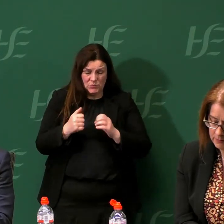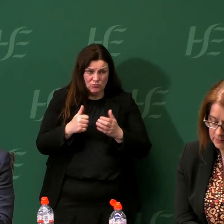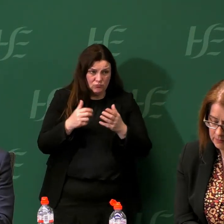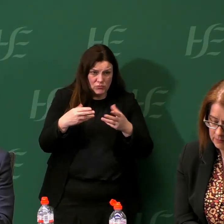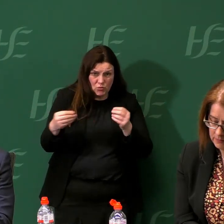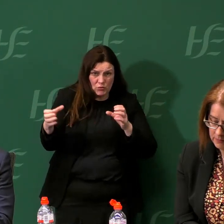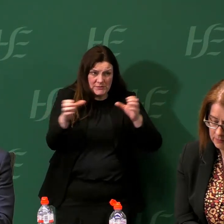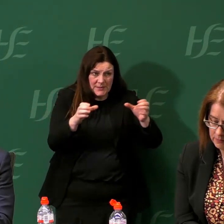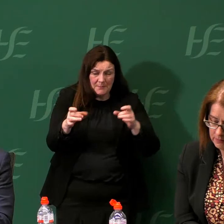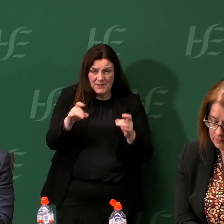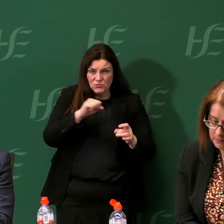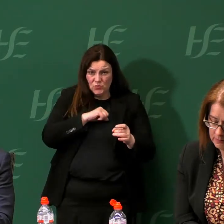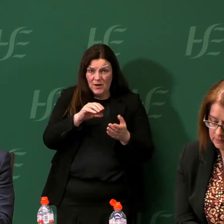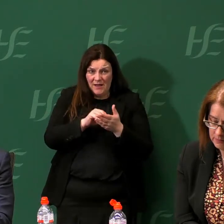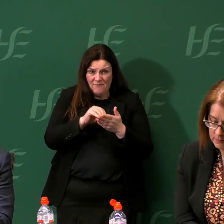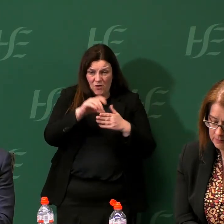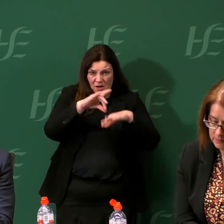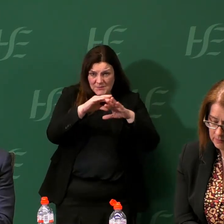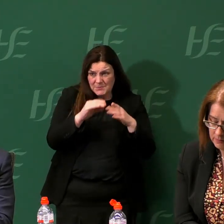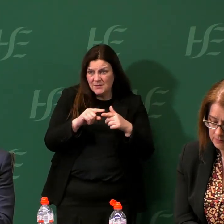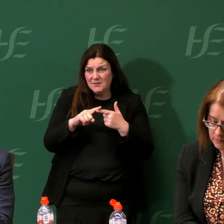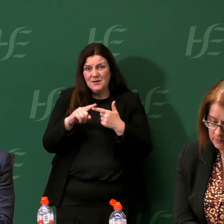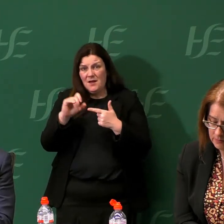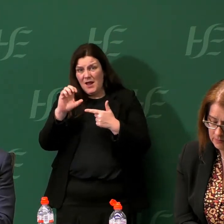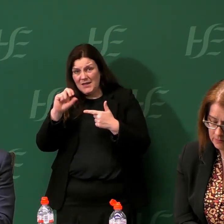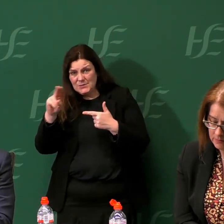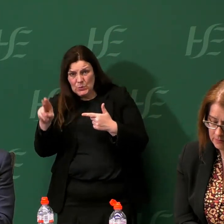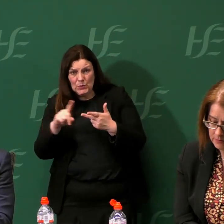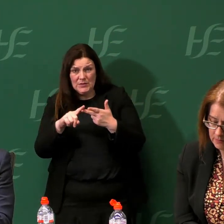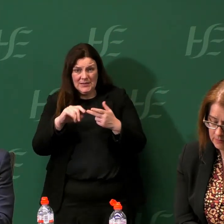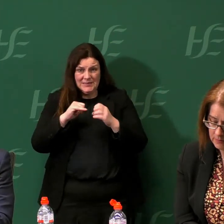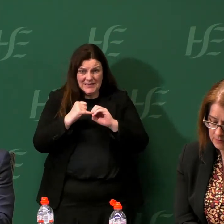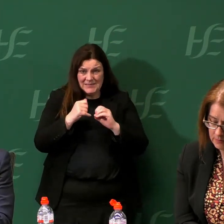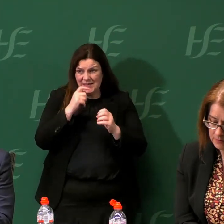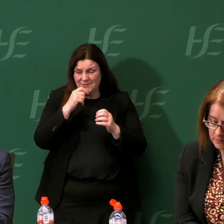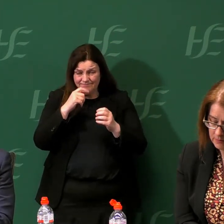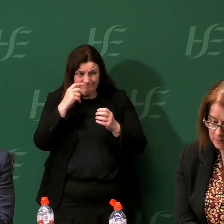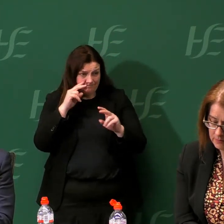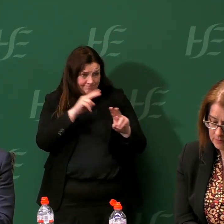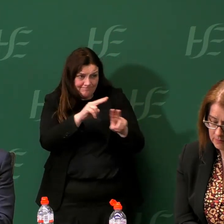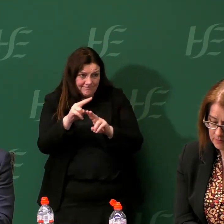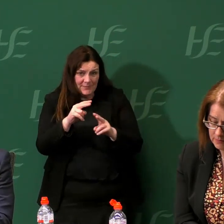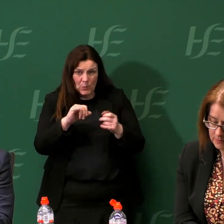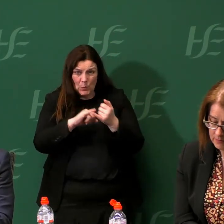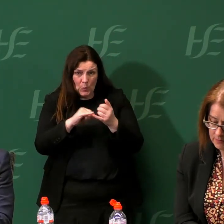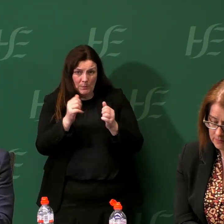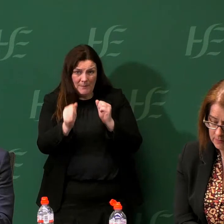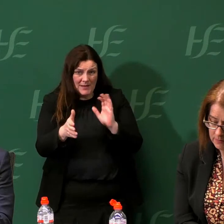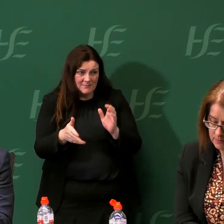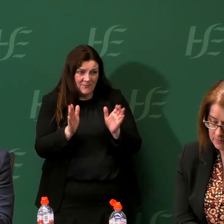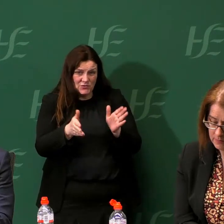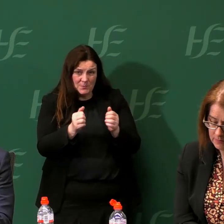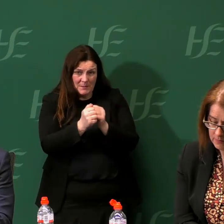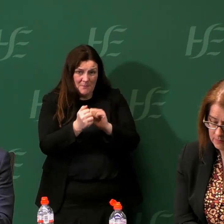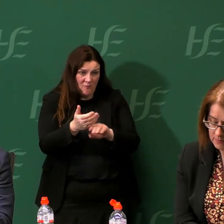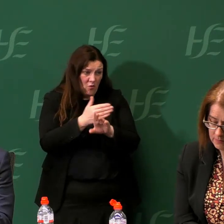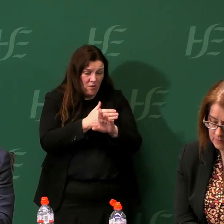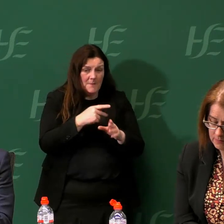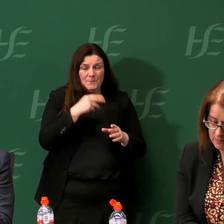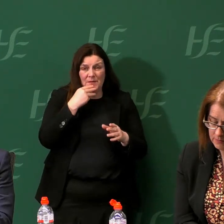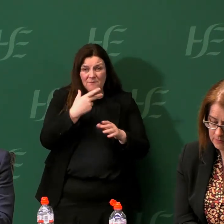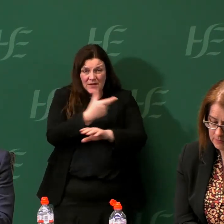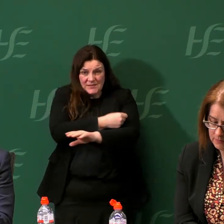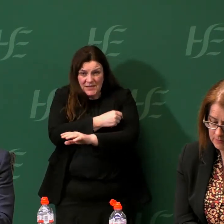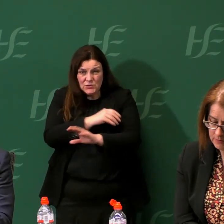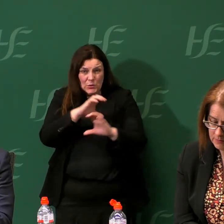We're trying to resource up our ICUs. We're trying to resource up testing and tracing, our community teams. We're trying to resource up boosters and vaccination